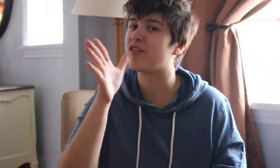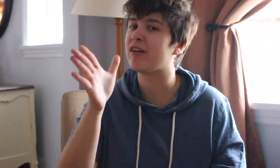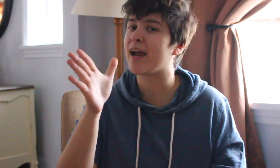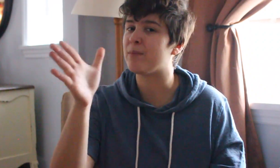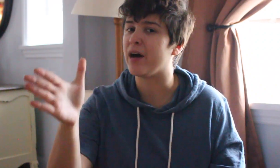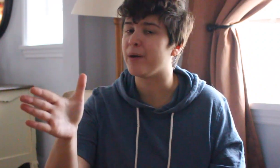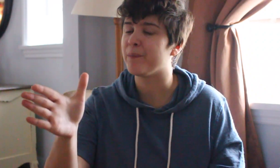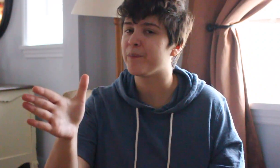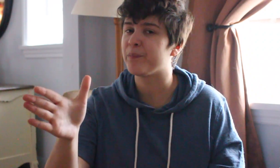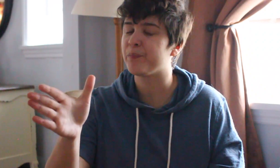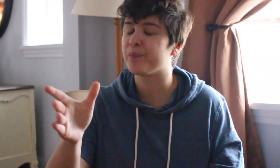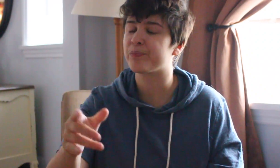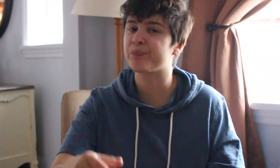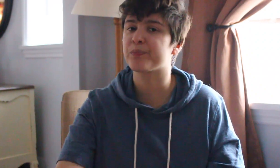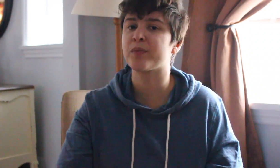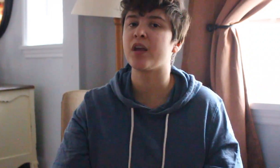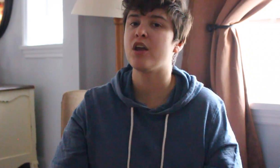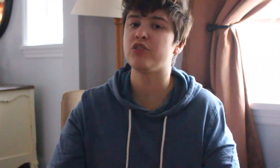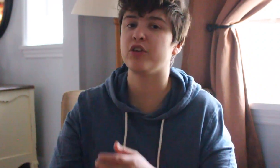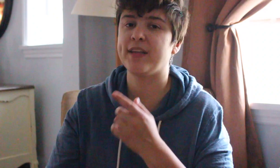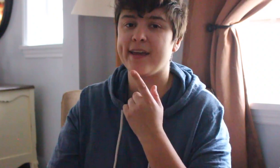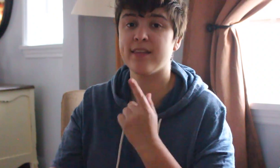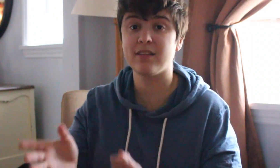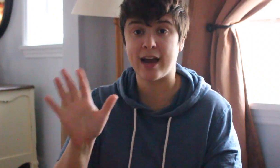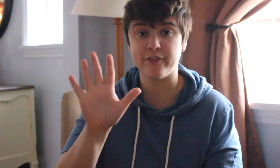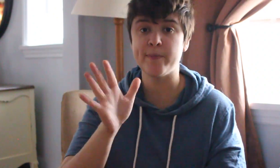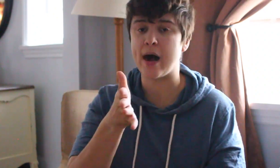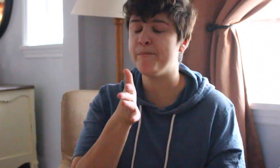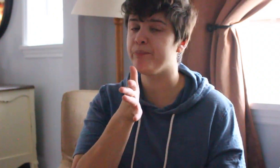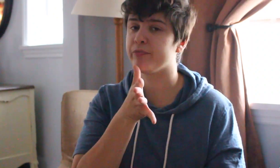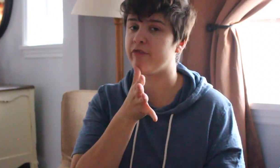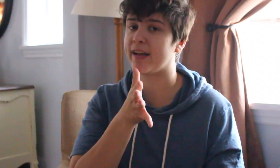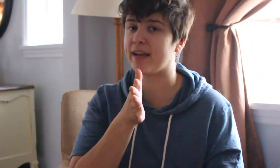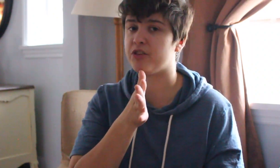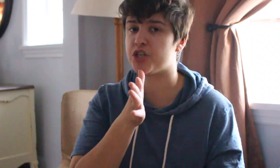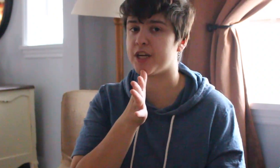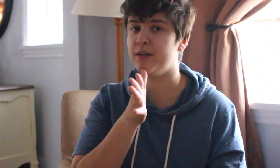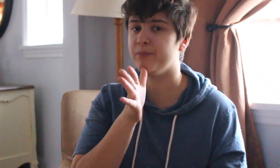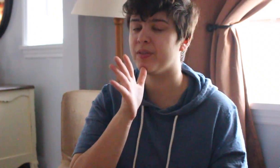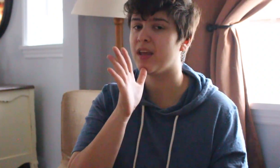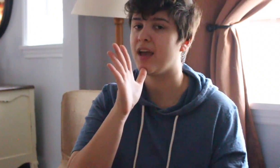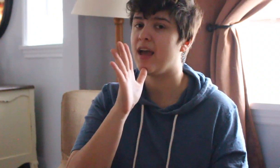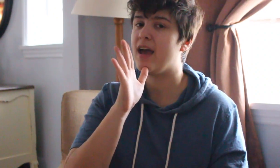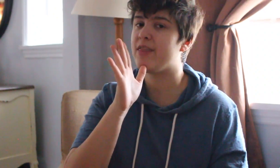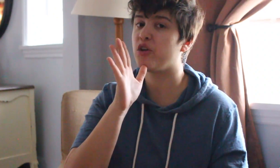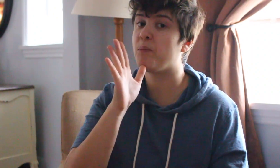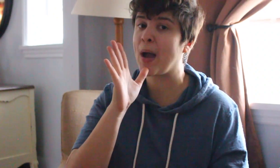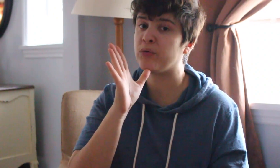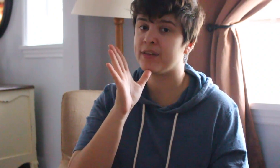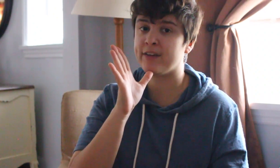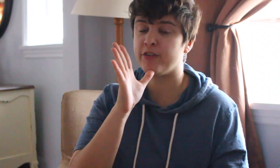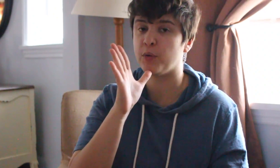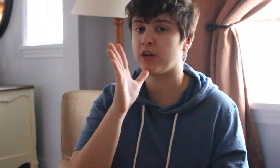Grandma. So you're taking the sign for mom right against your chin and then you're bouncing it forward.